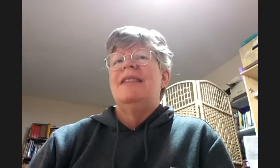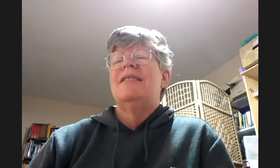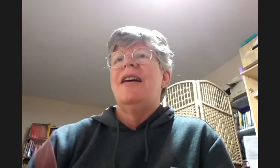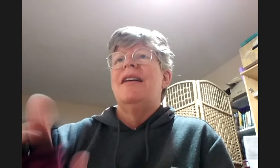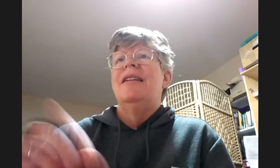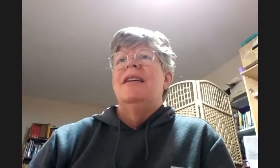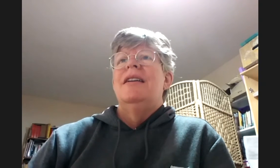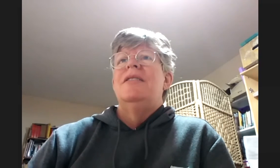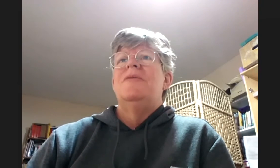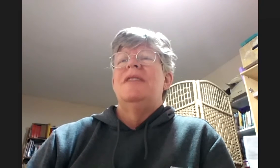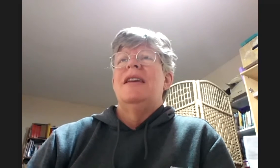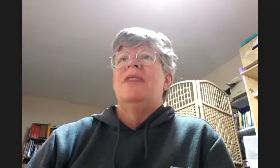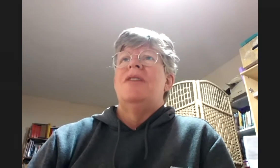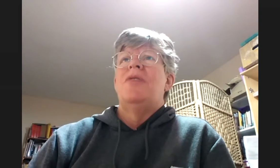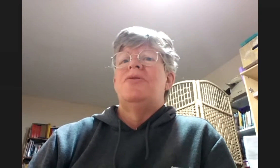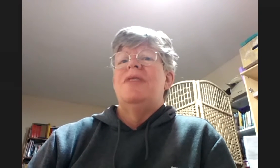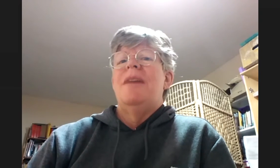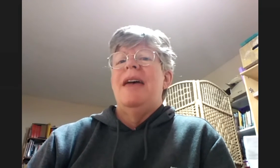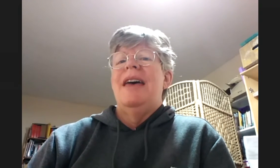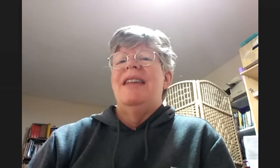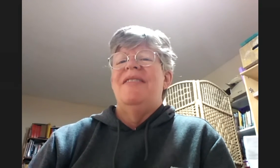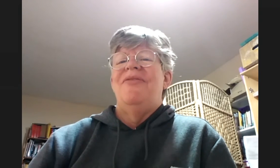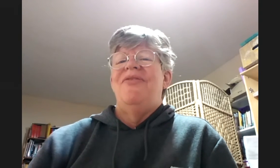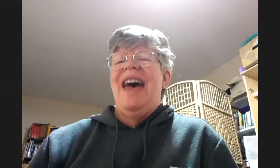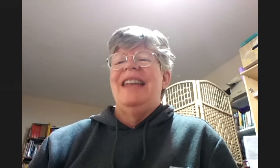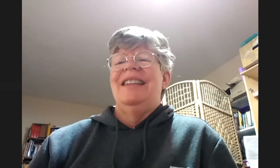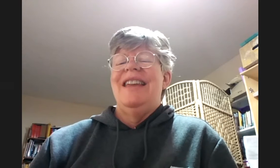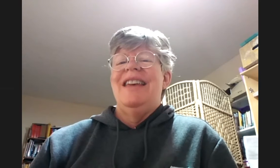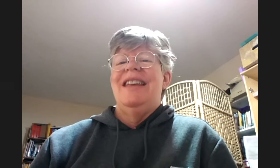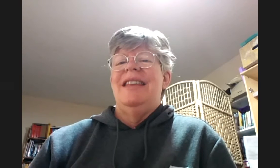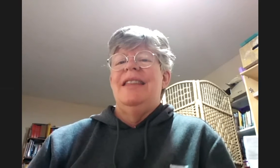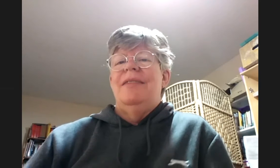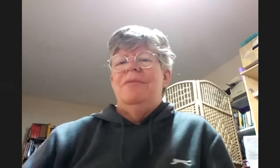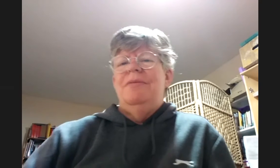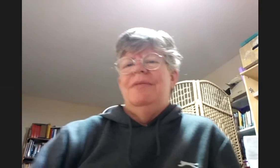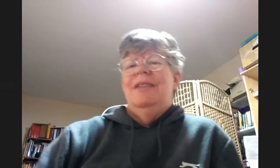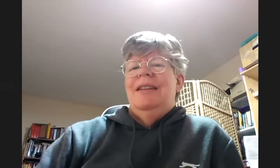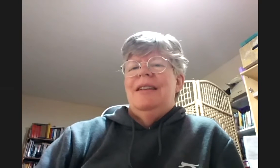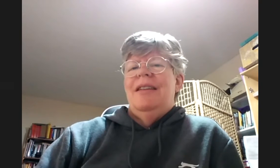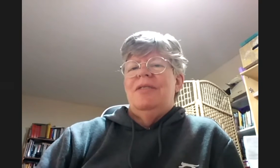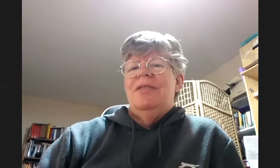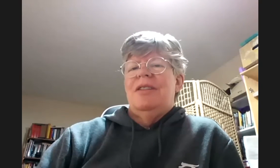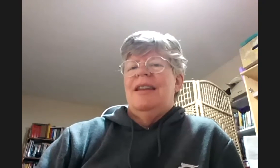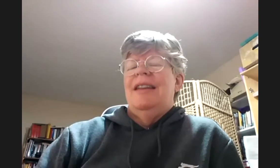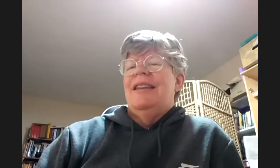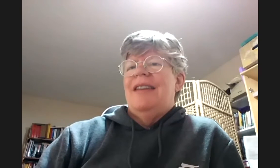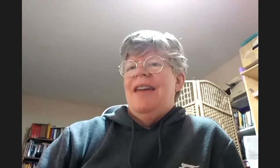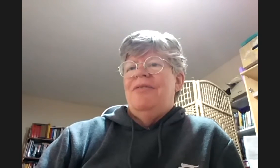saw, dozing under an oak tree up ahead, a fat little hen, and he thought, ooh, now there's a chicken I'd like to have for